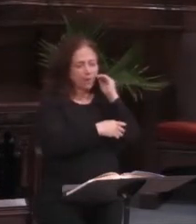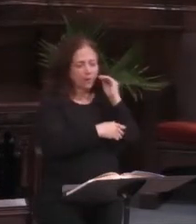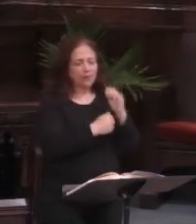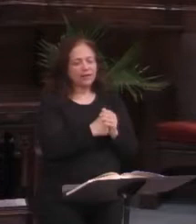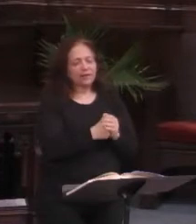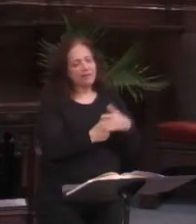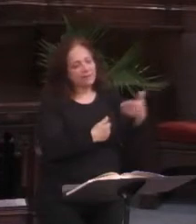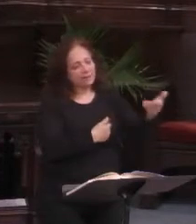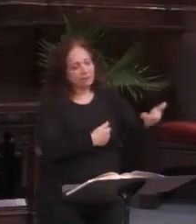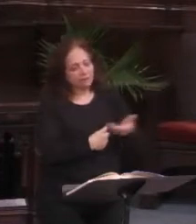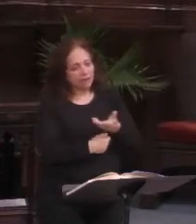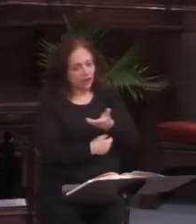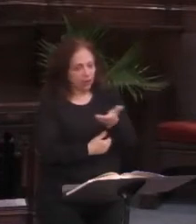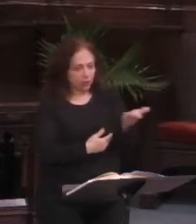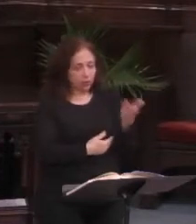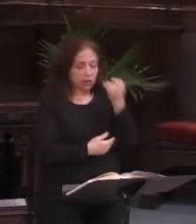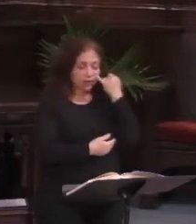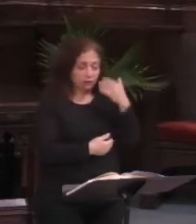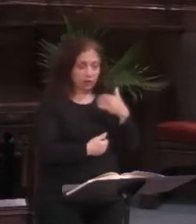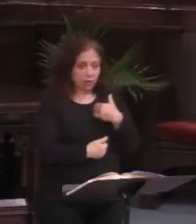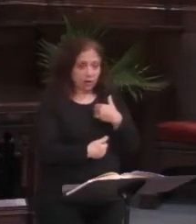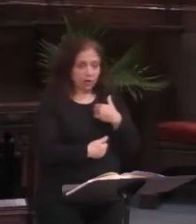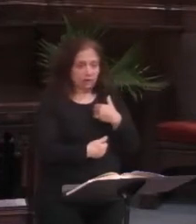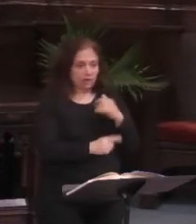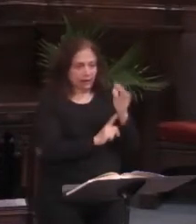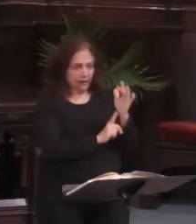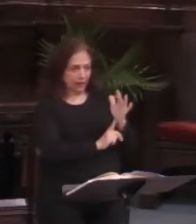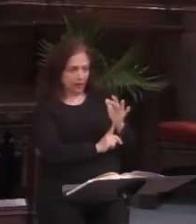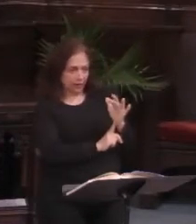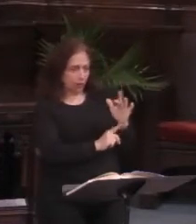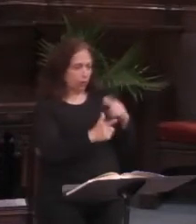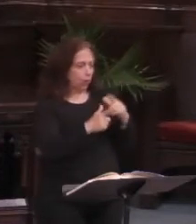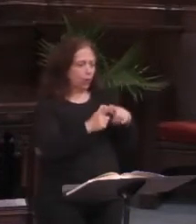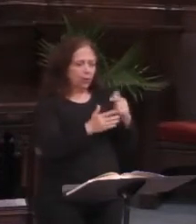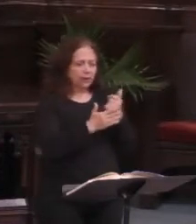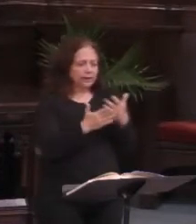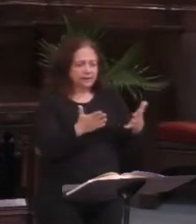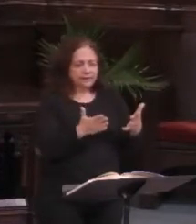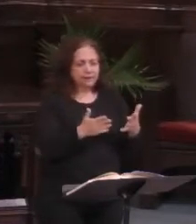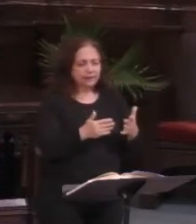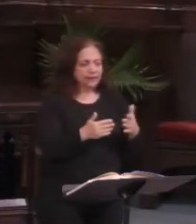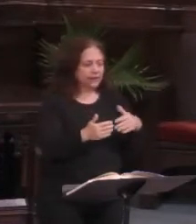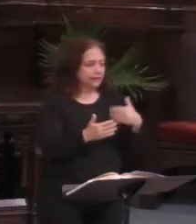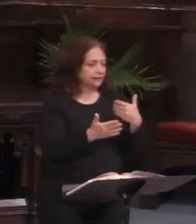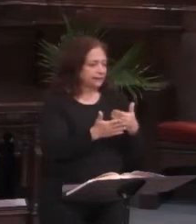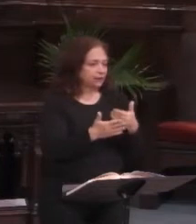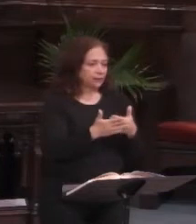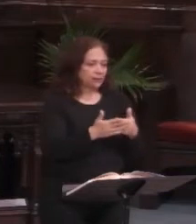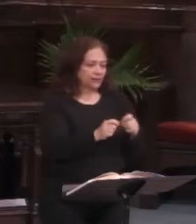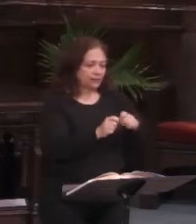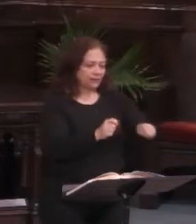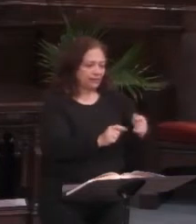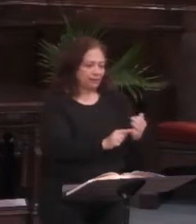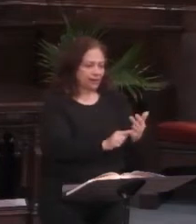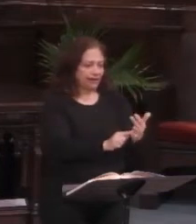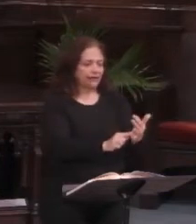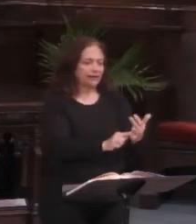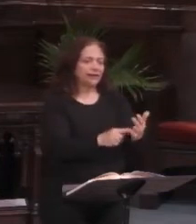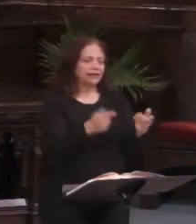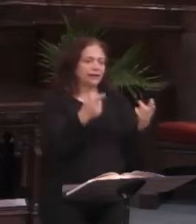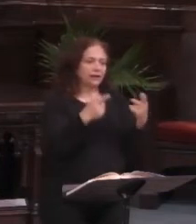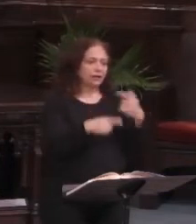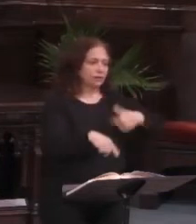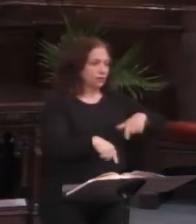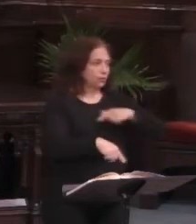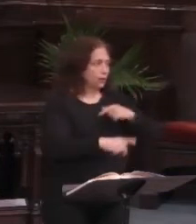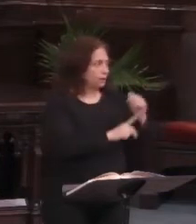I invite you, if you have a candle or something handy, to light it as we have